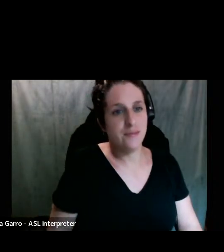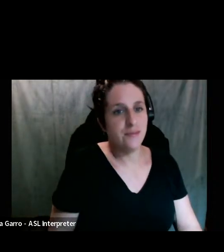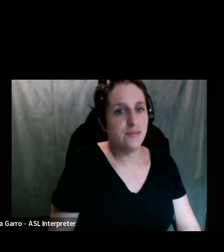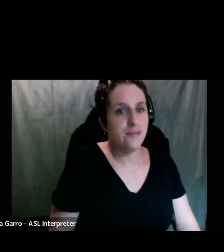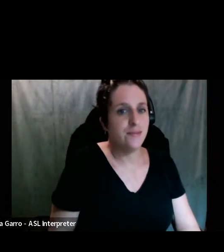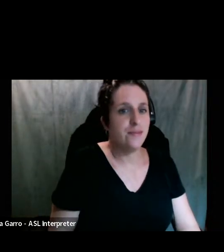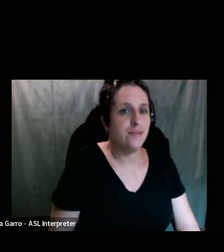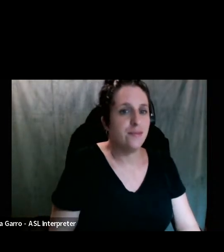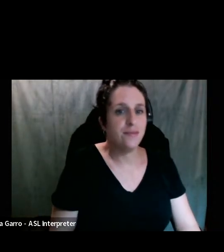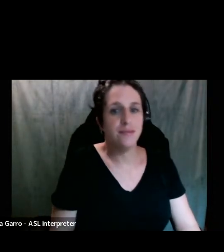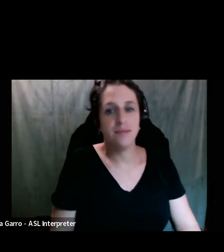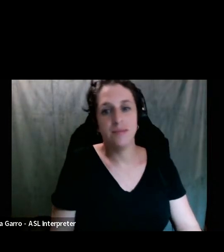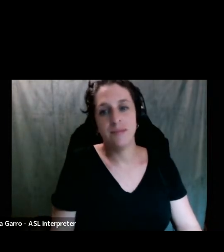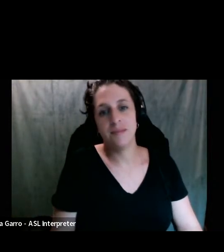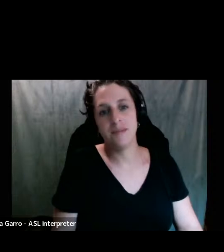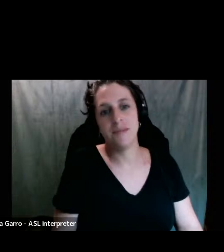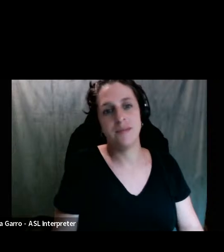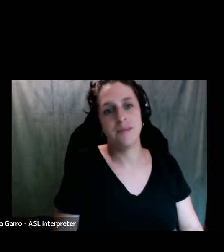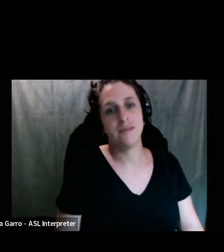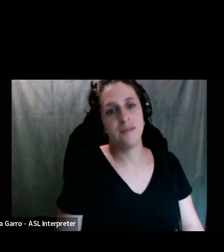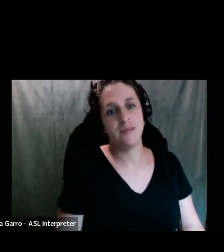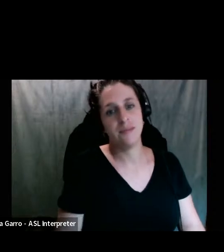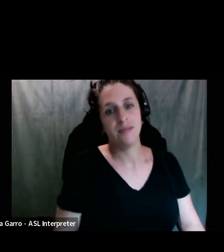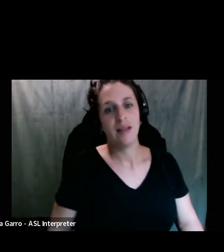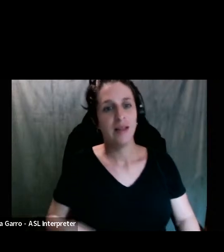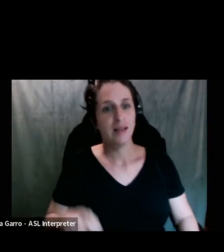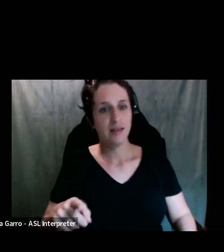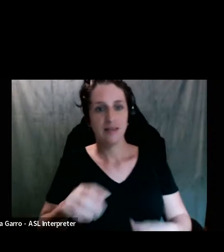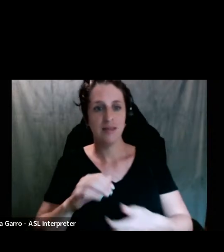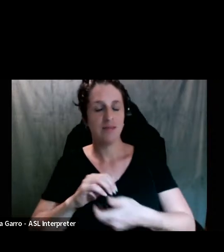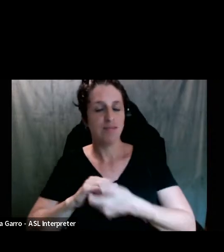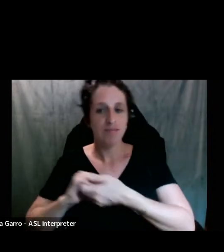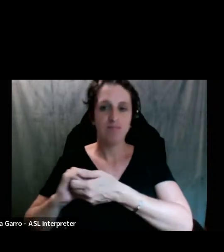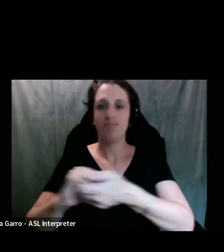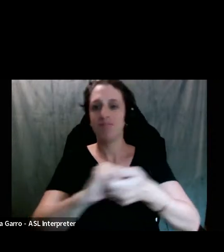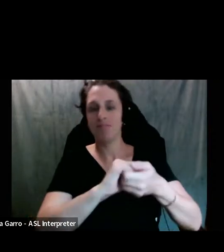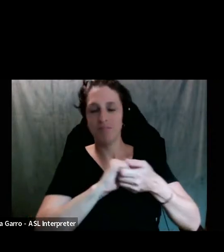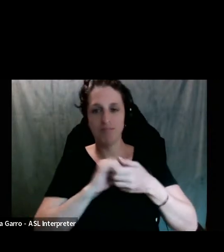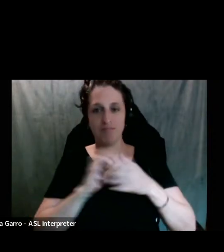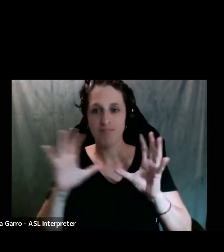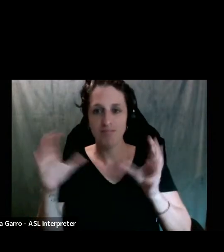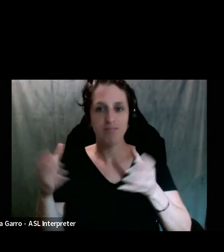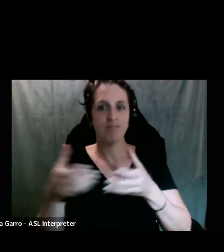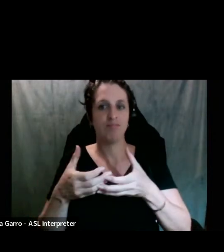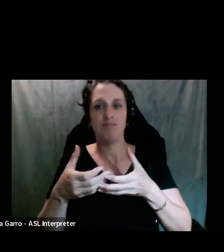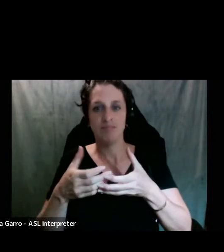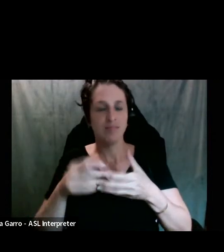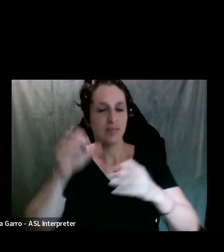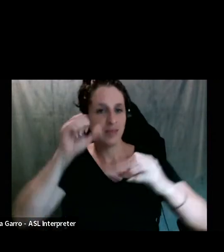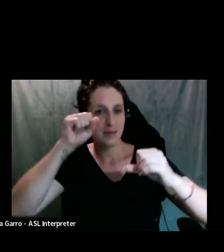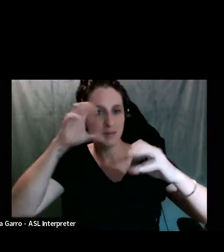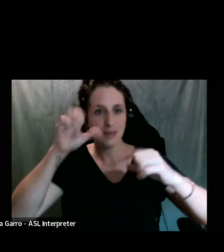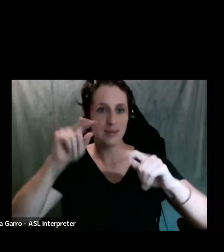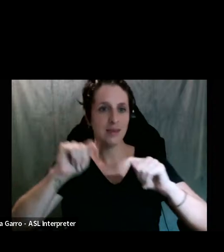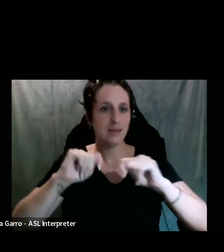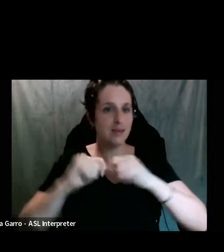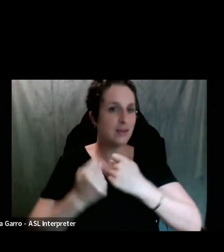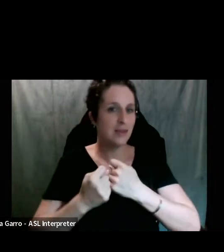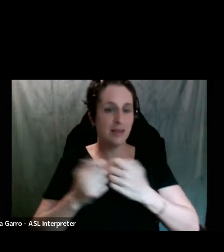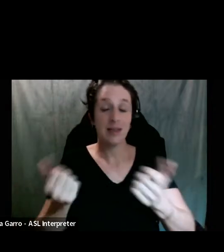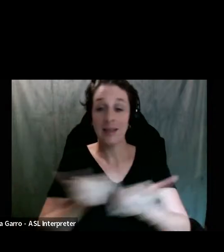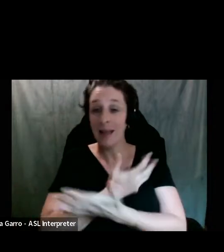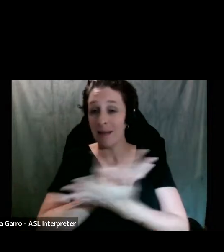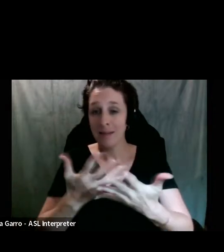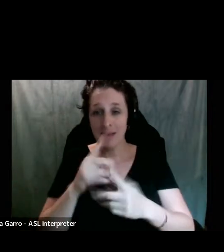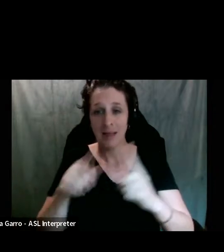you. This is such a collective collaboration. I mean, amazing team right here. Everything about this was amazing.